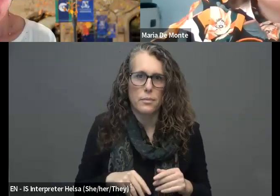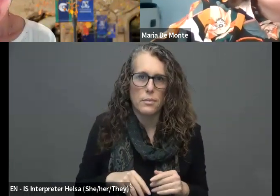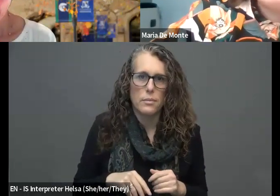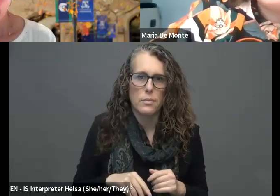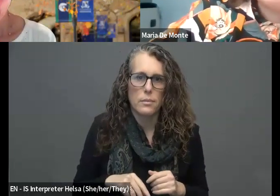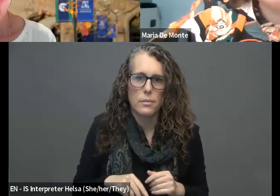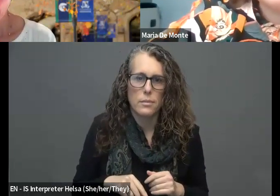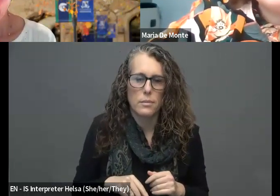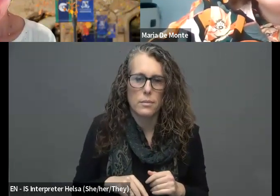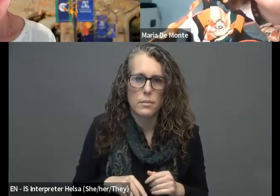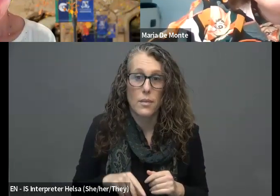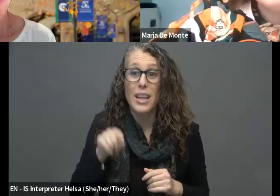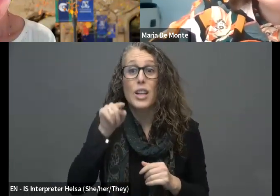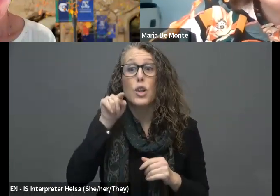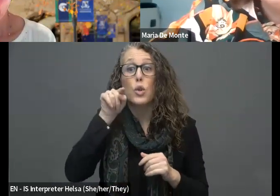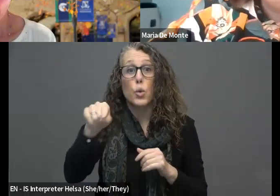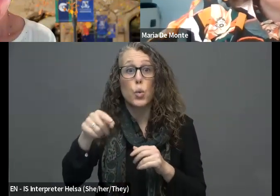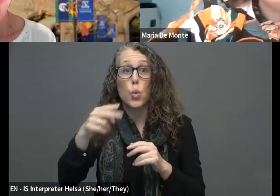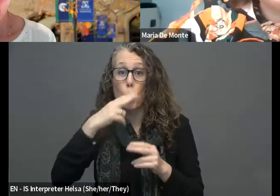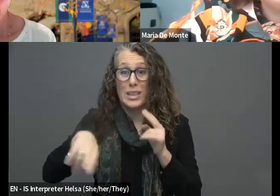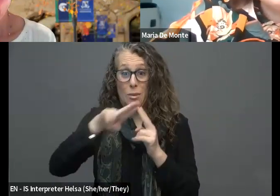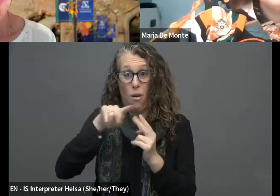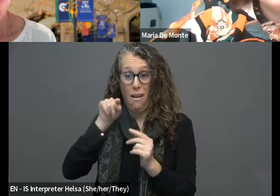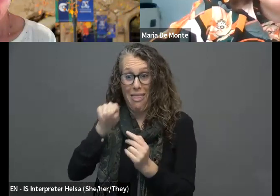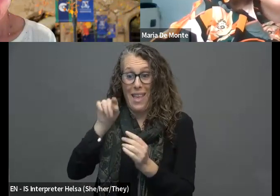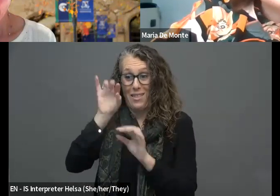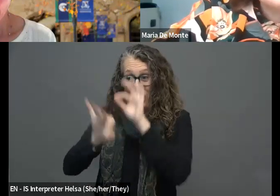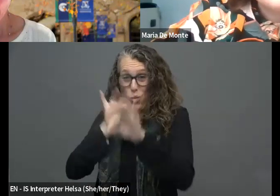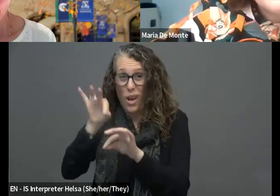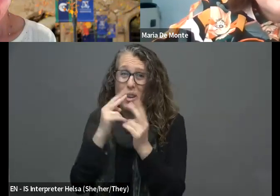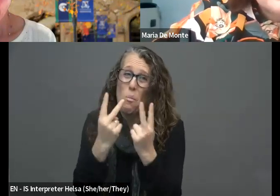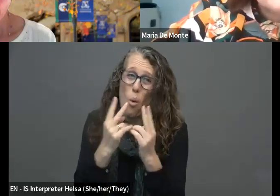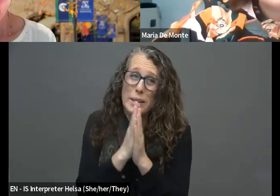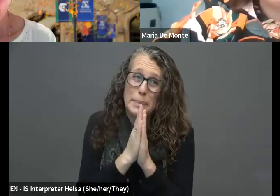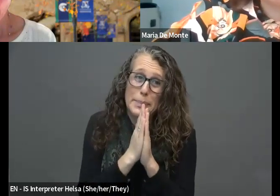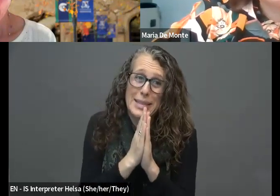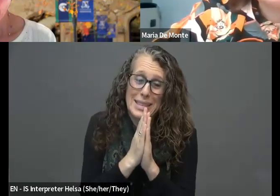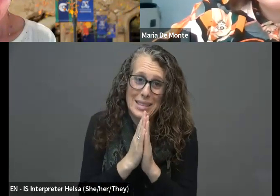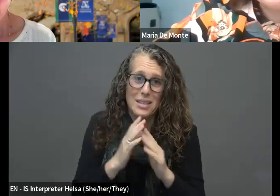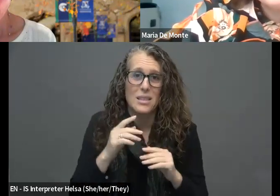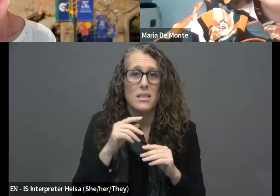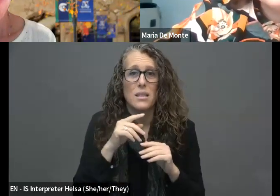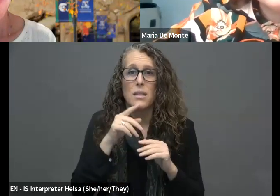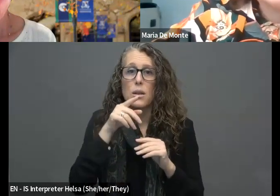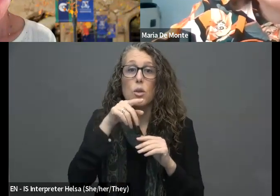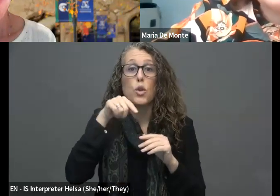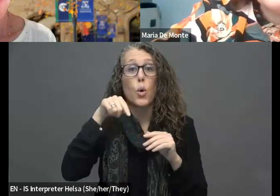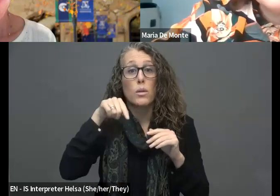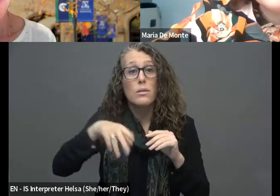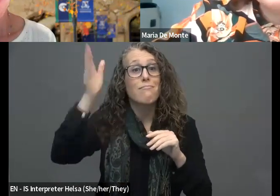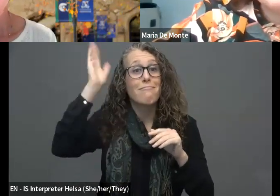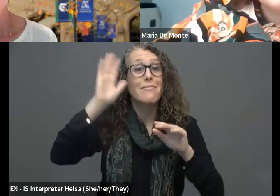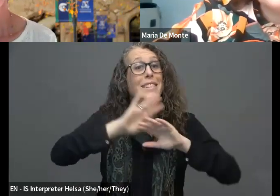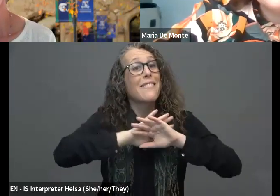our our webinars on this. So if you can just stay a few extra minutes after the end of